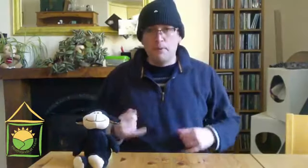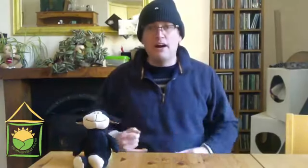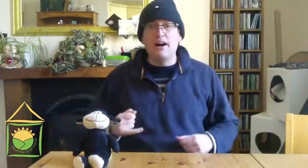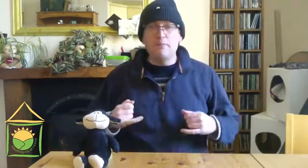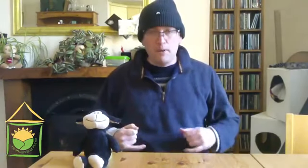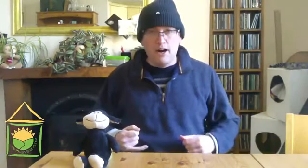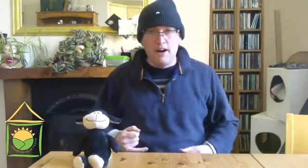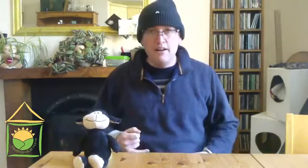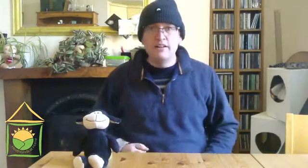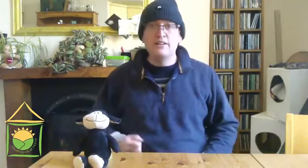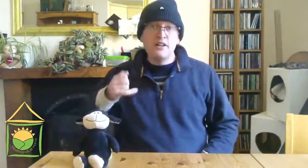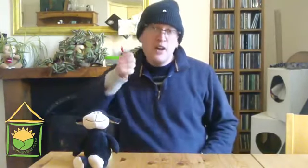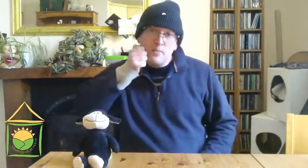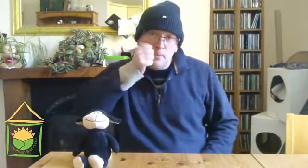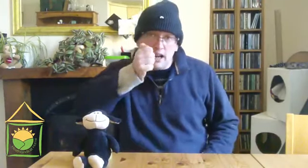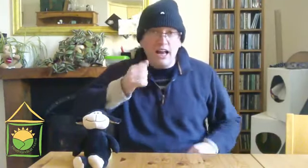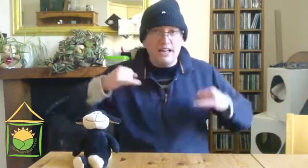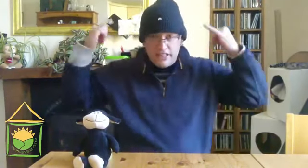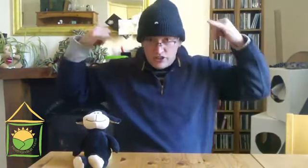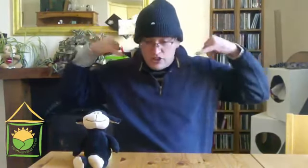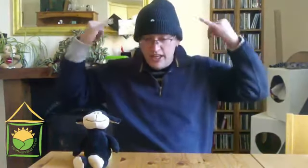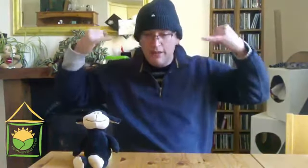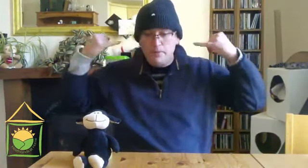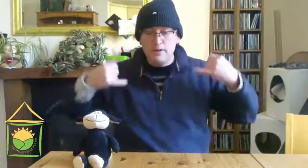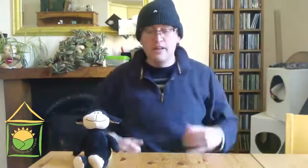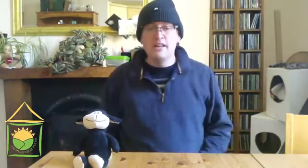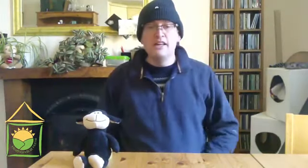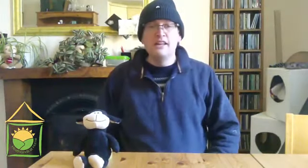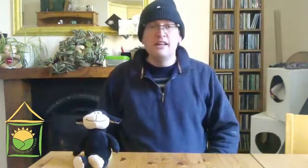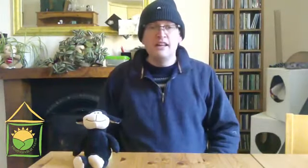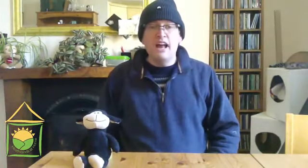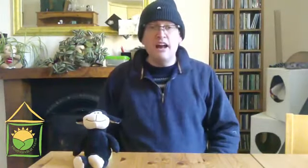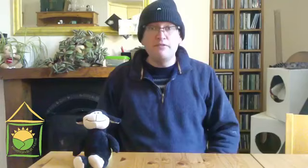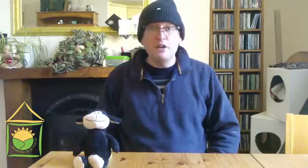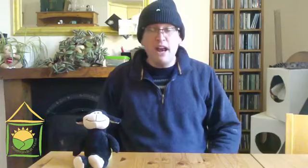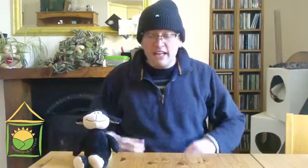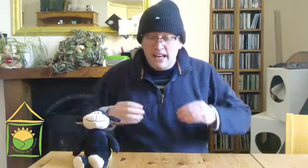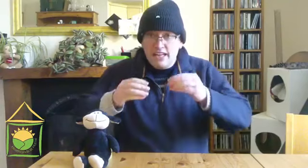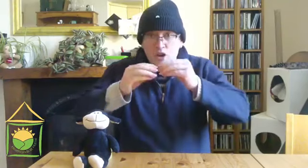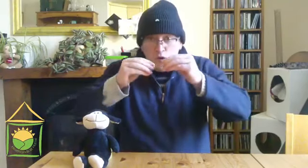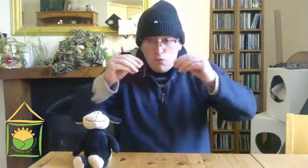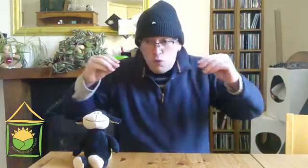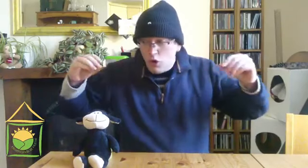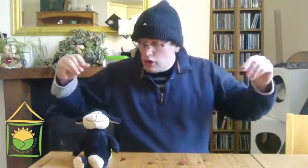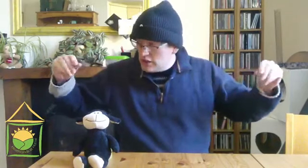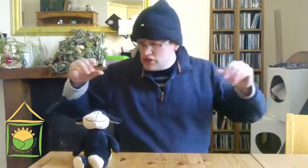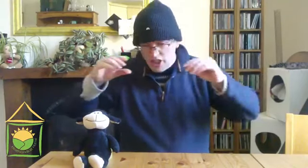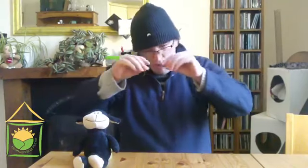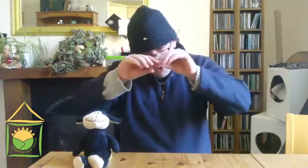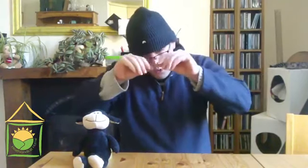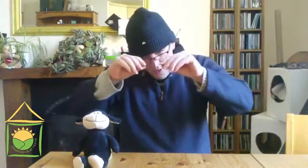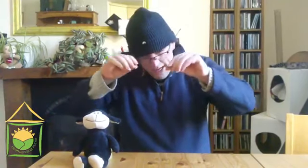bar bar, black sheep. Have you any wool? So wool is